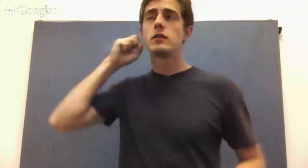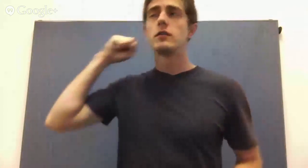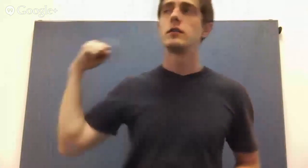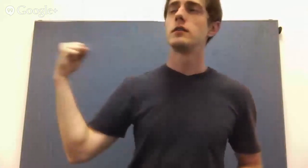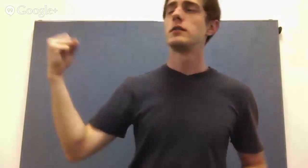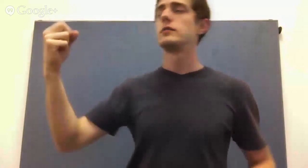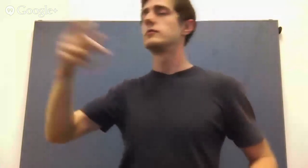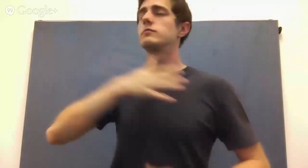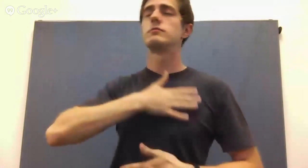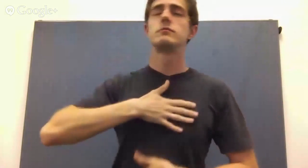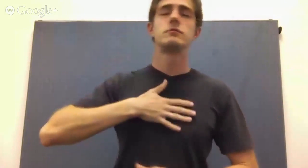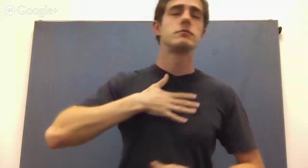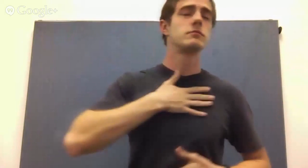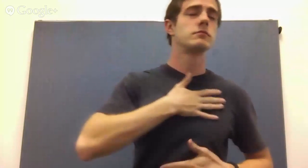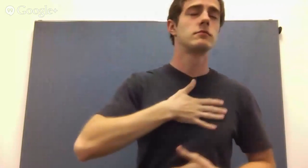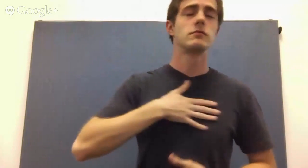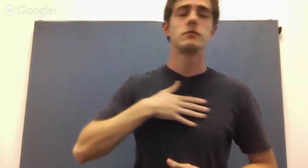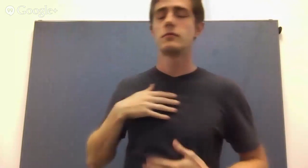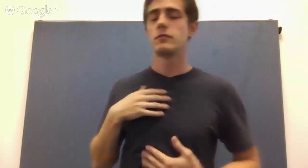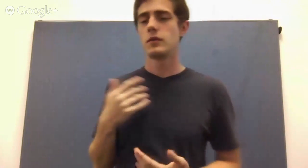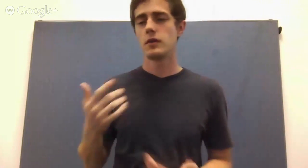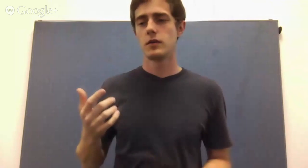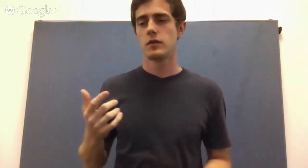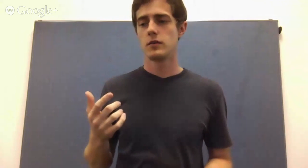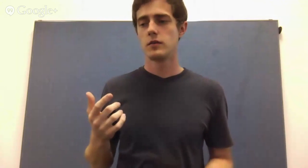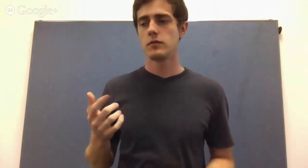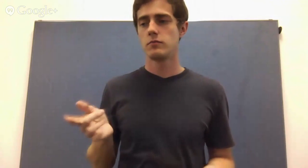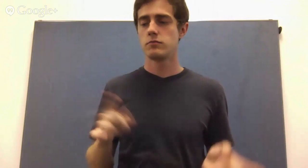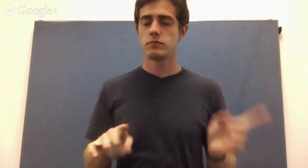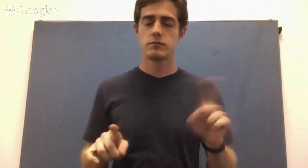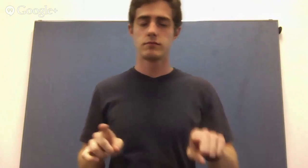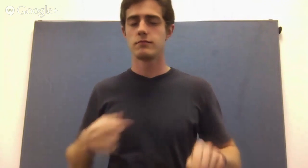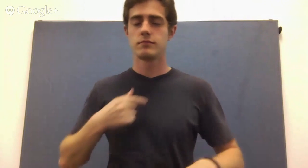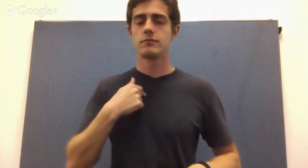sound, something that makes me happy.